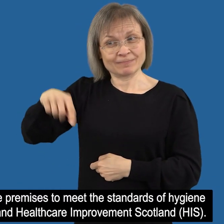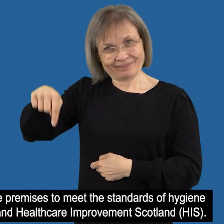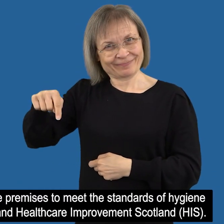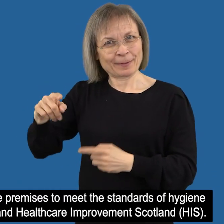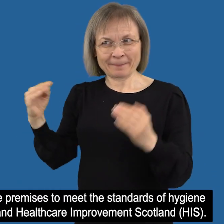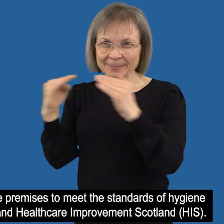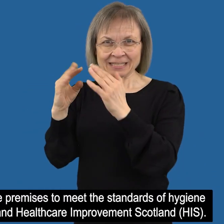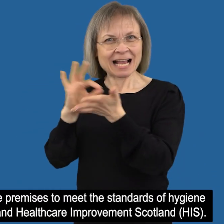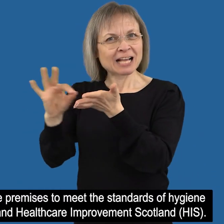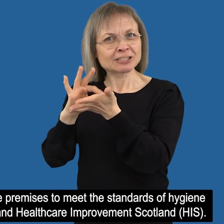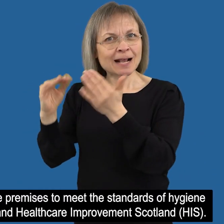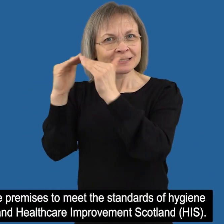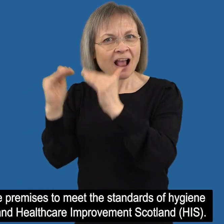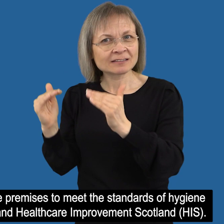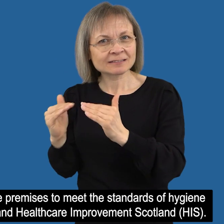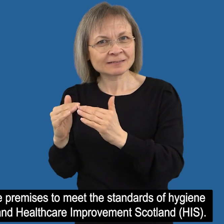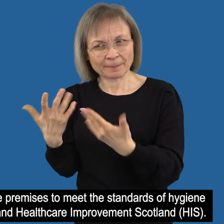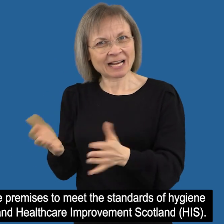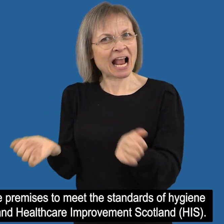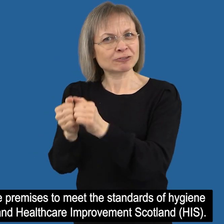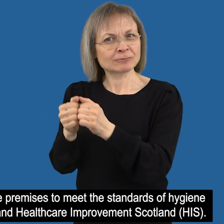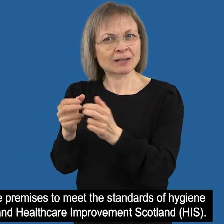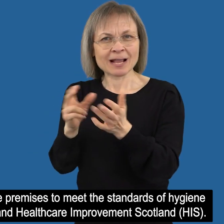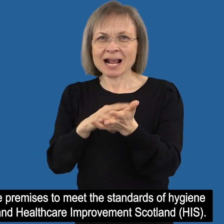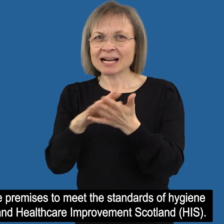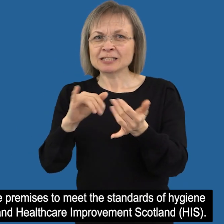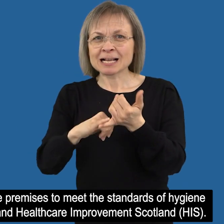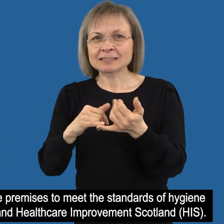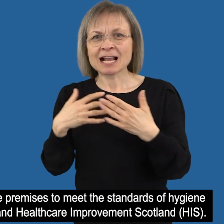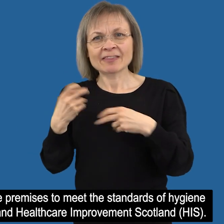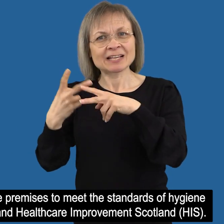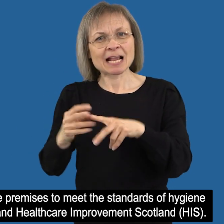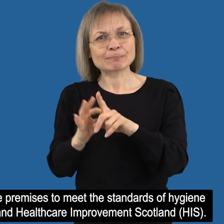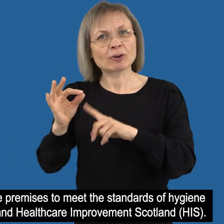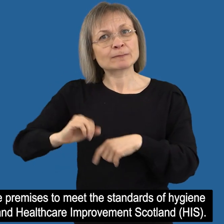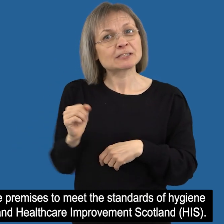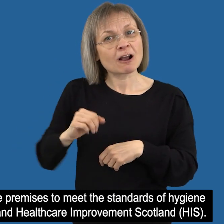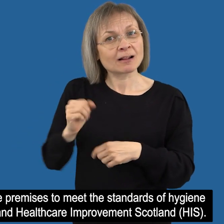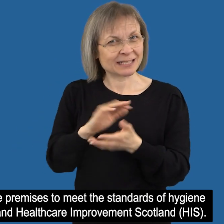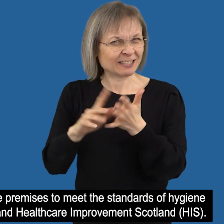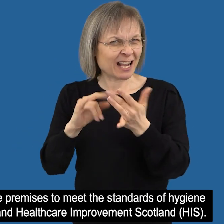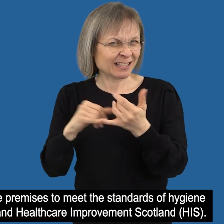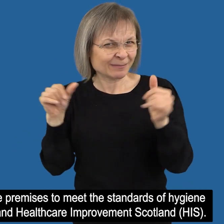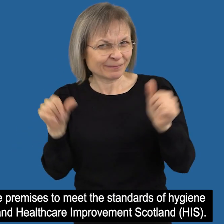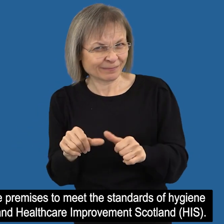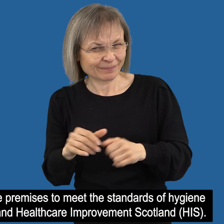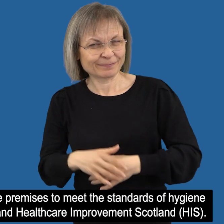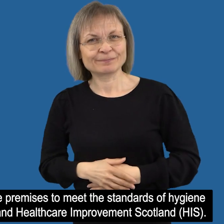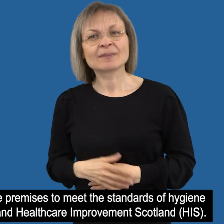I expect healthcare premises to meet the standards of hygiene agreed by the NHS and Healthcare Improvement Scotland